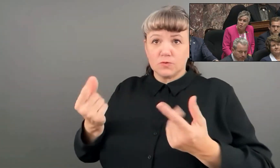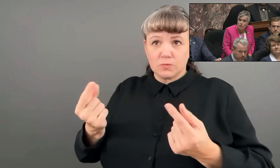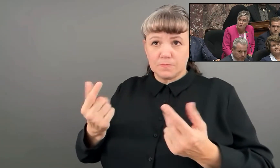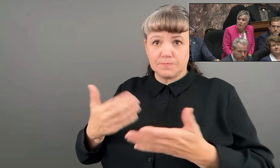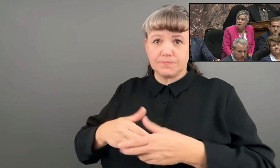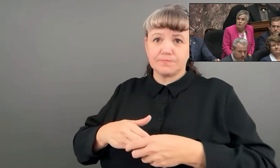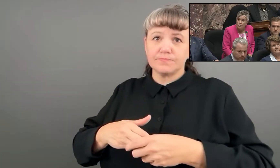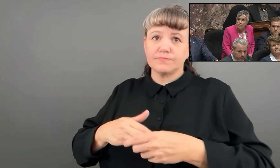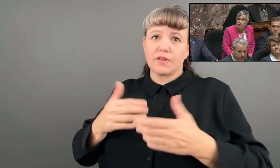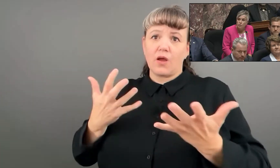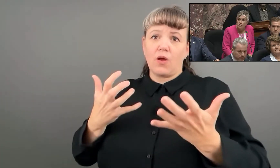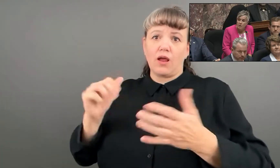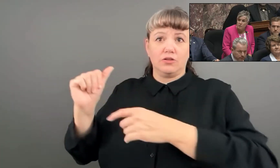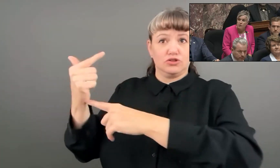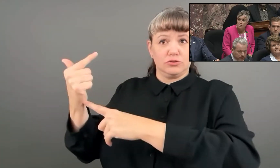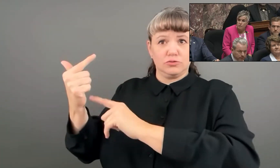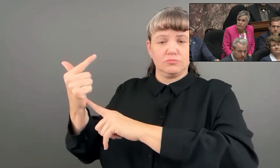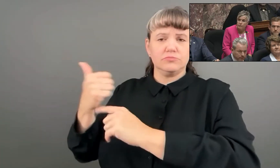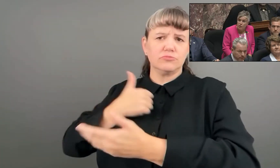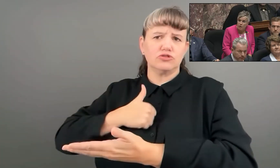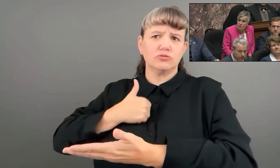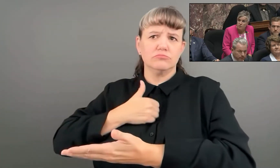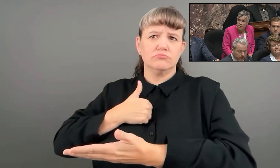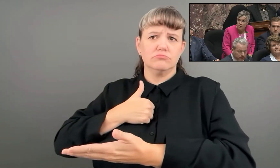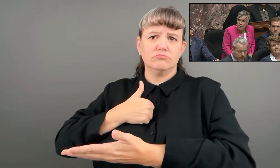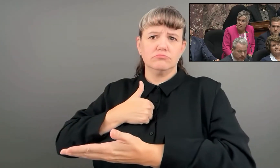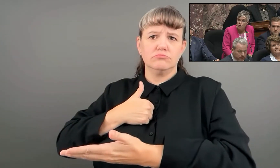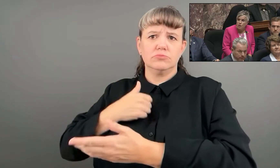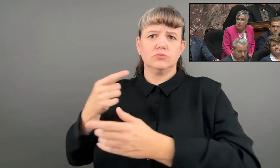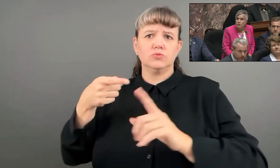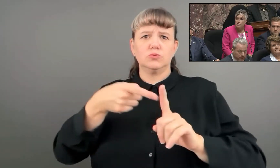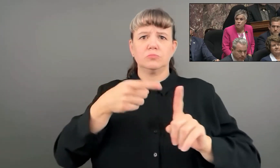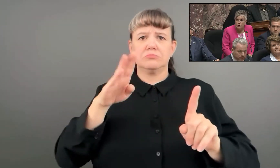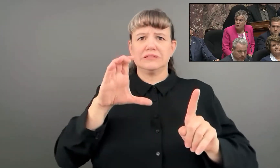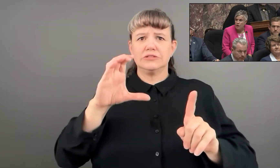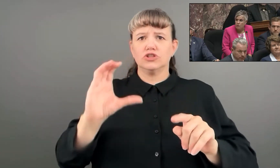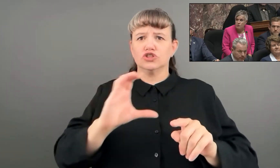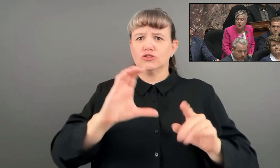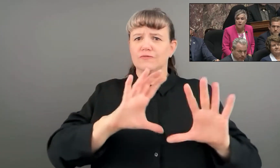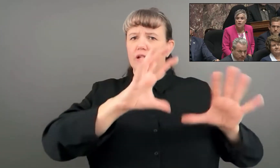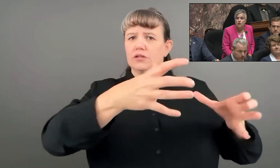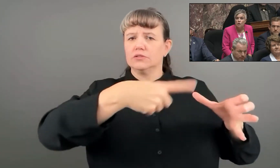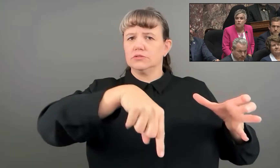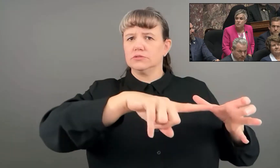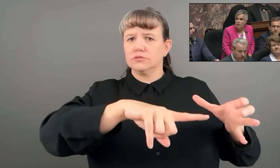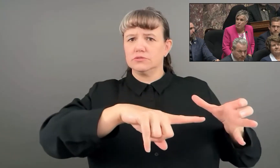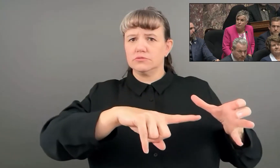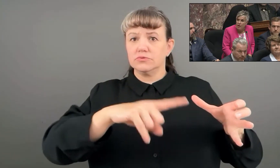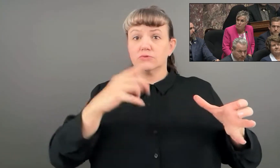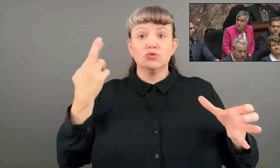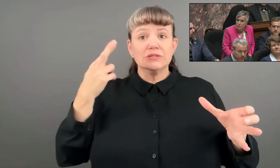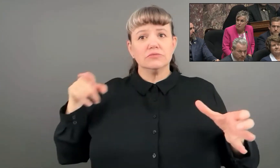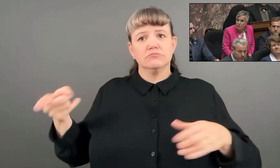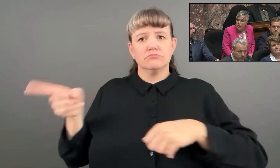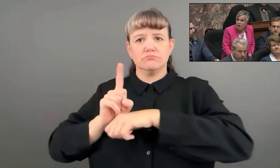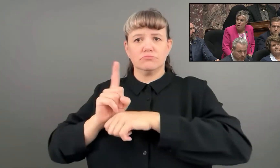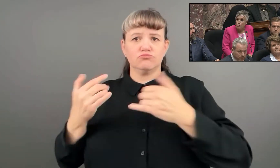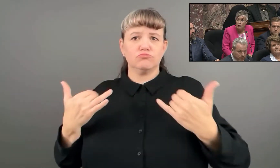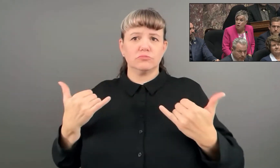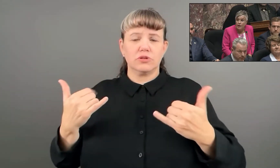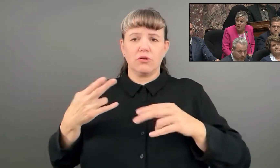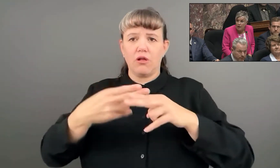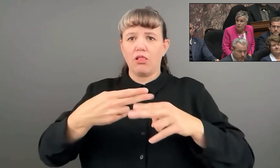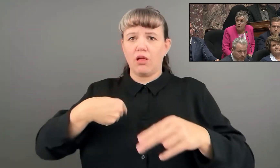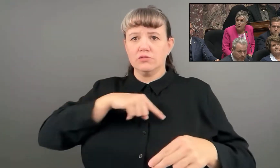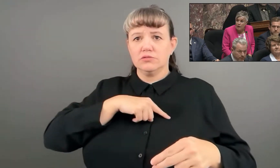make an apology to the BC Conservative Caucus. She stood in the House today and she called us a number of names